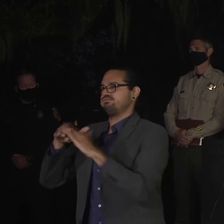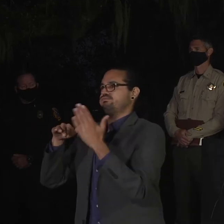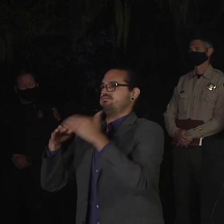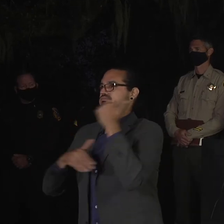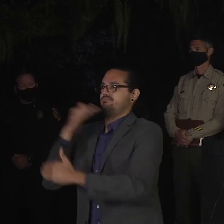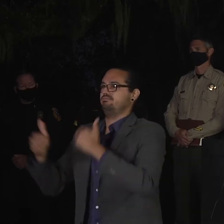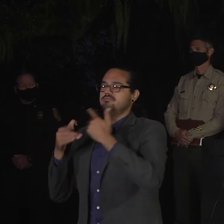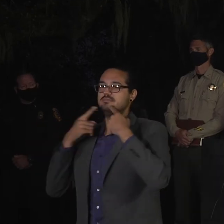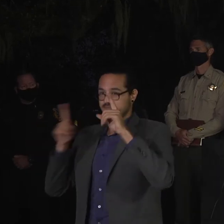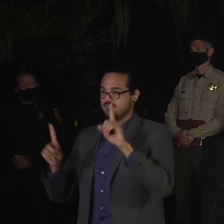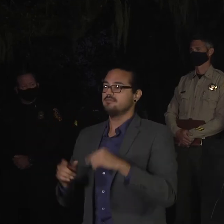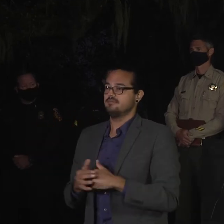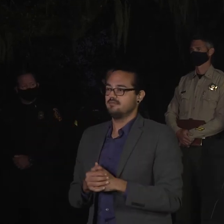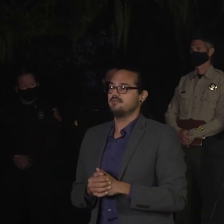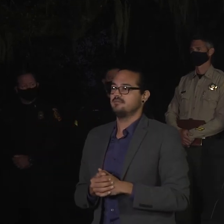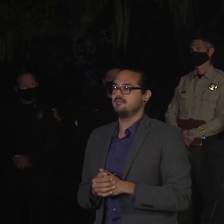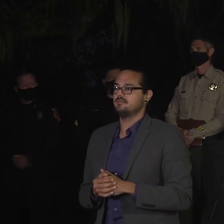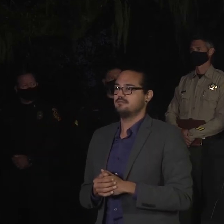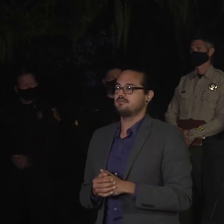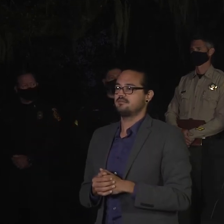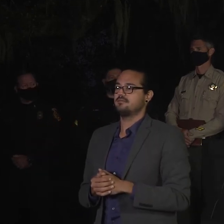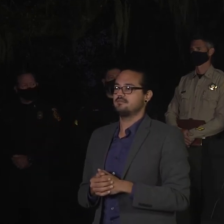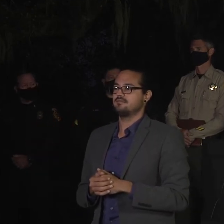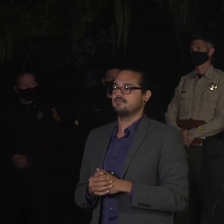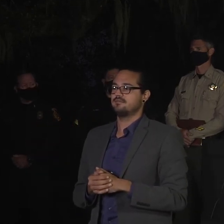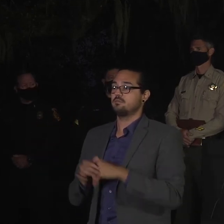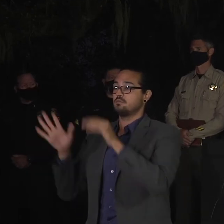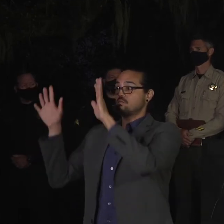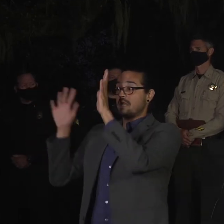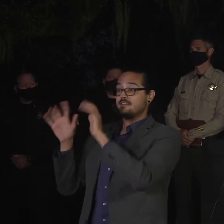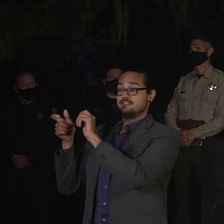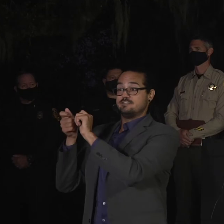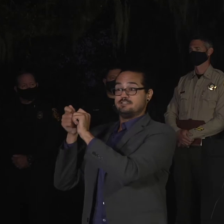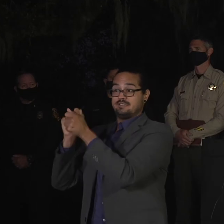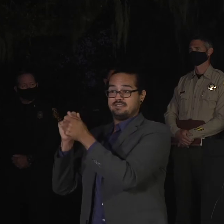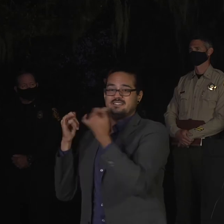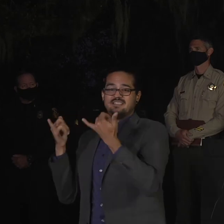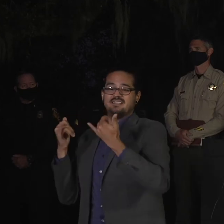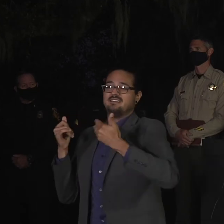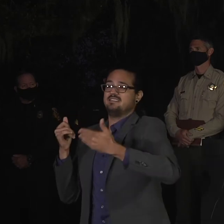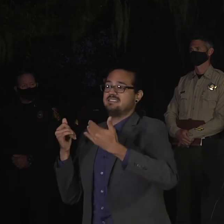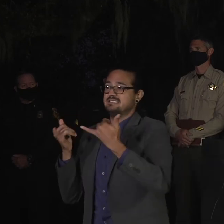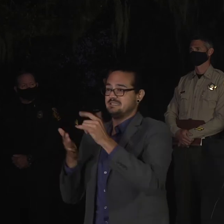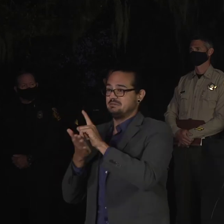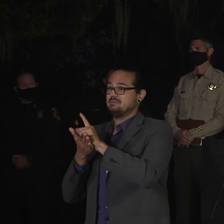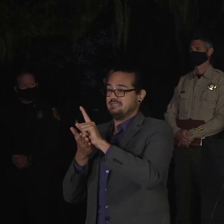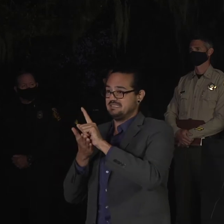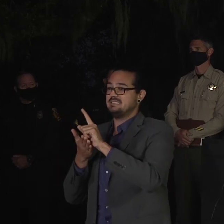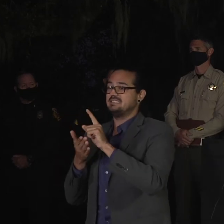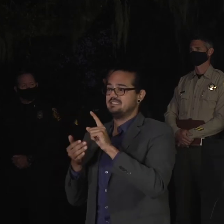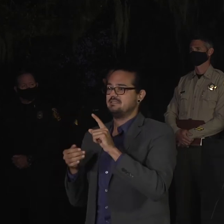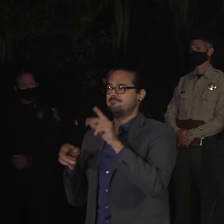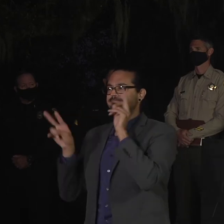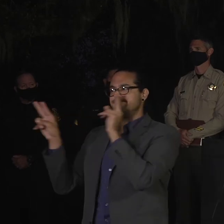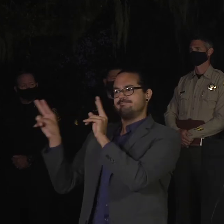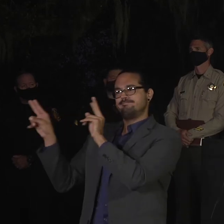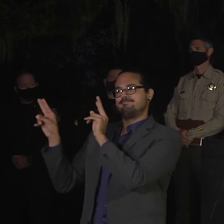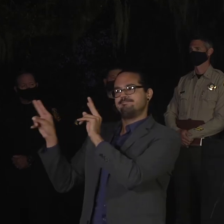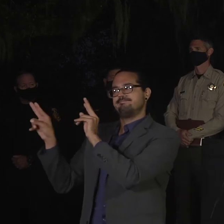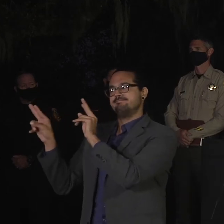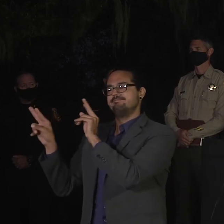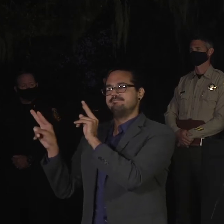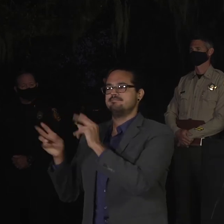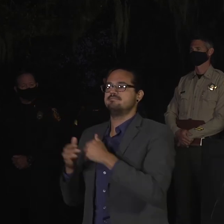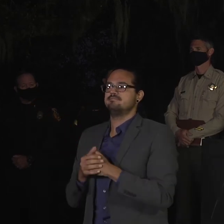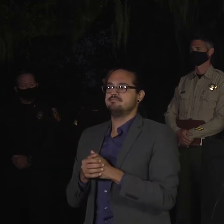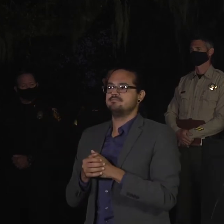The weather's going to start changing toward the ends of the week. We're preparing for that. We're adjusting our plans for that. But I think we have a very good plan, and once we can get those